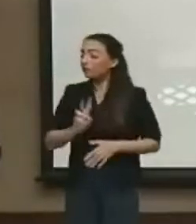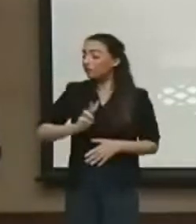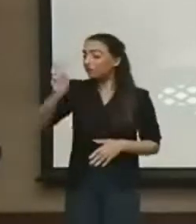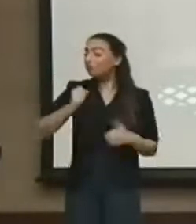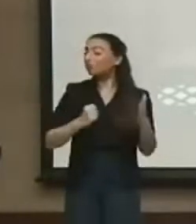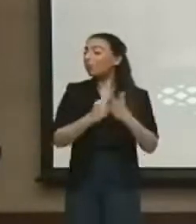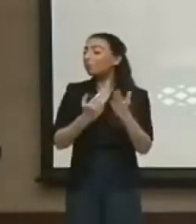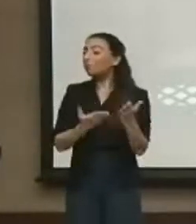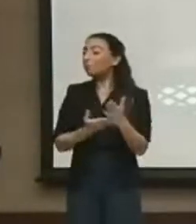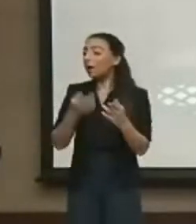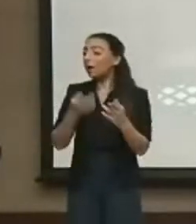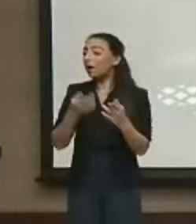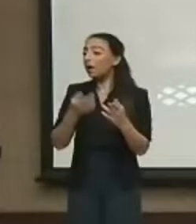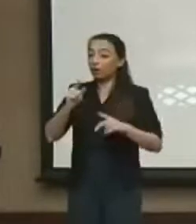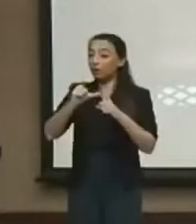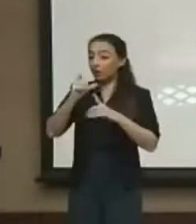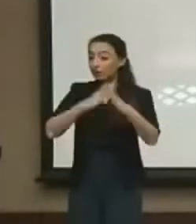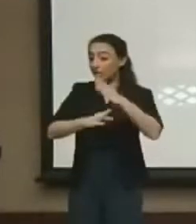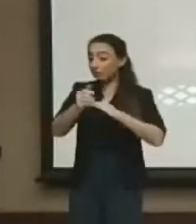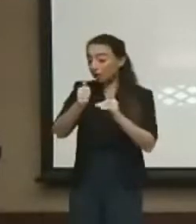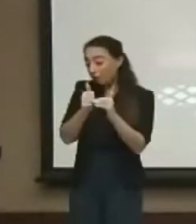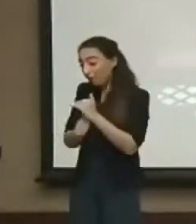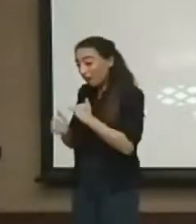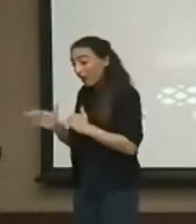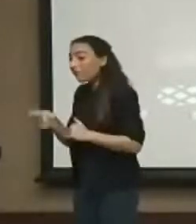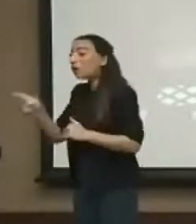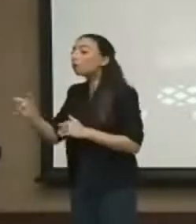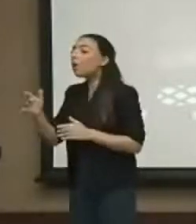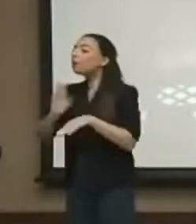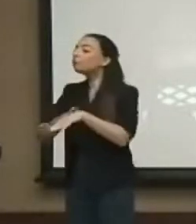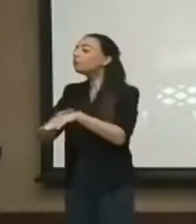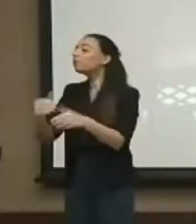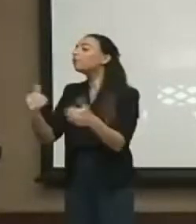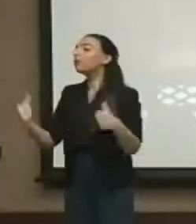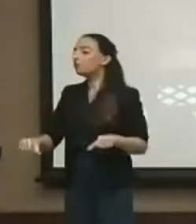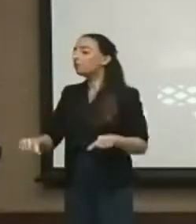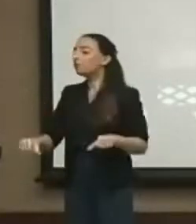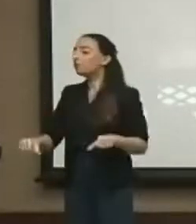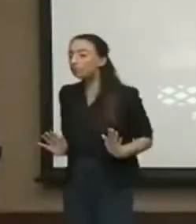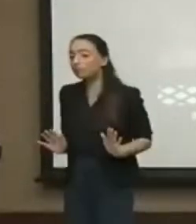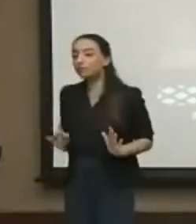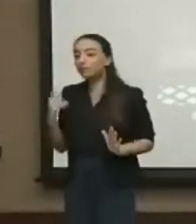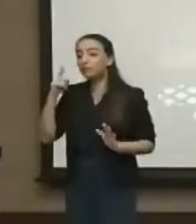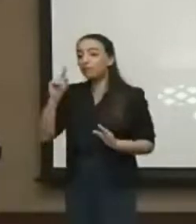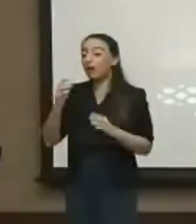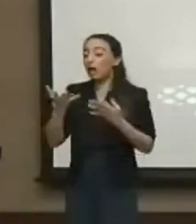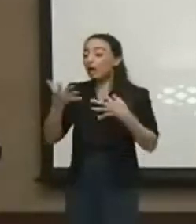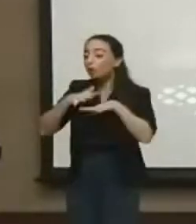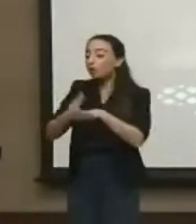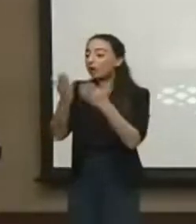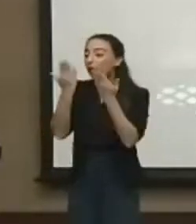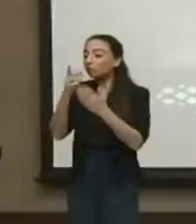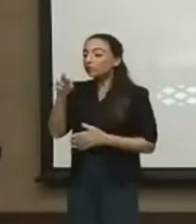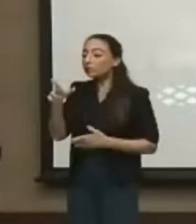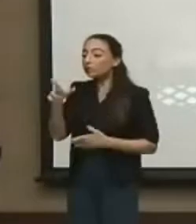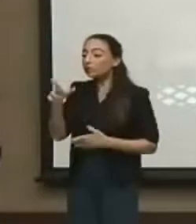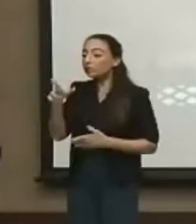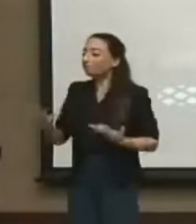without them, you would not be able to know the other side of what it is, of what education, inclusive education is all